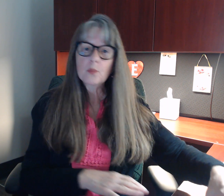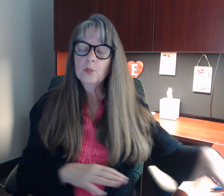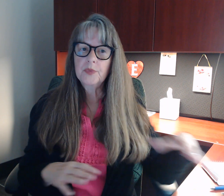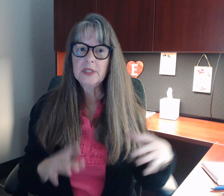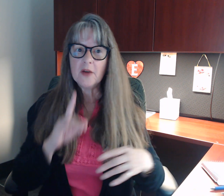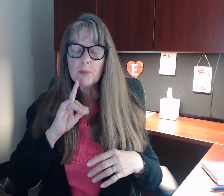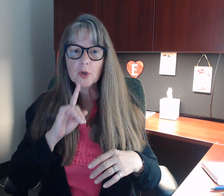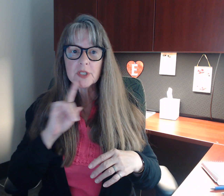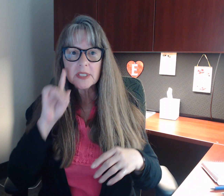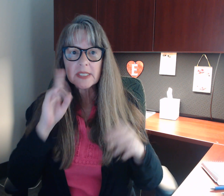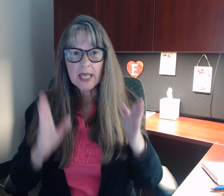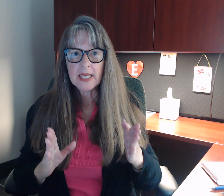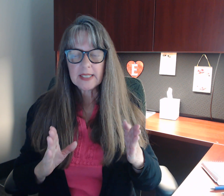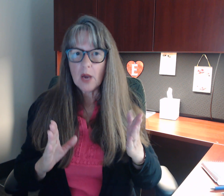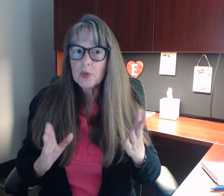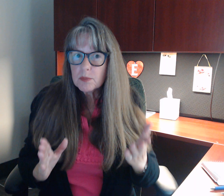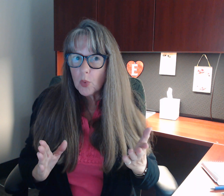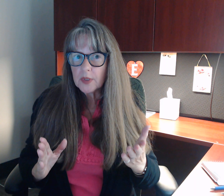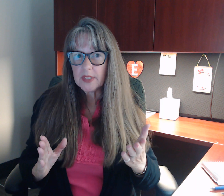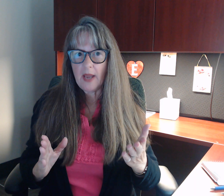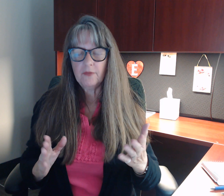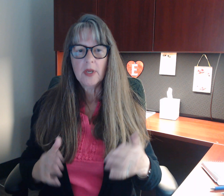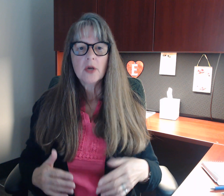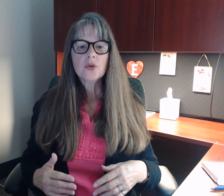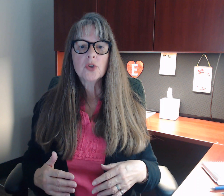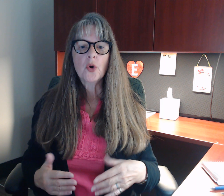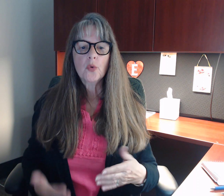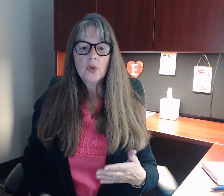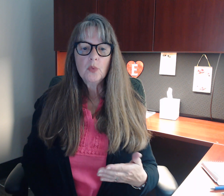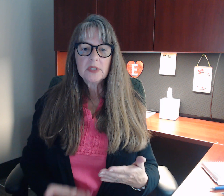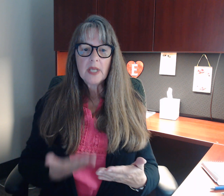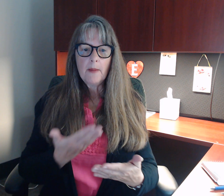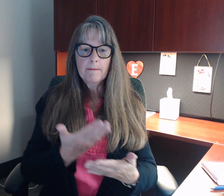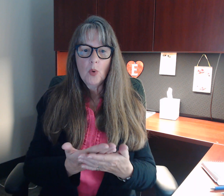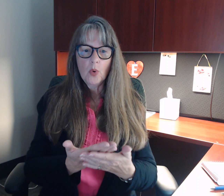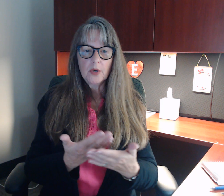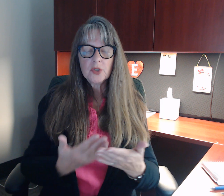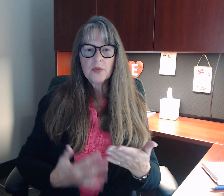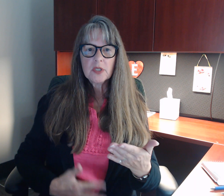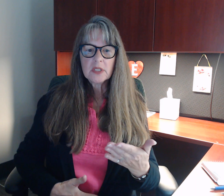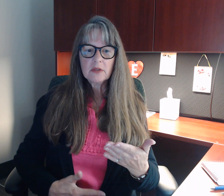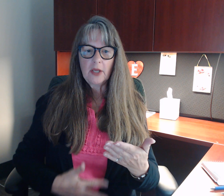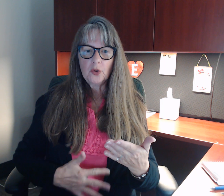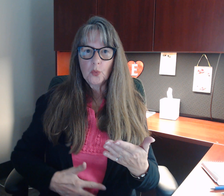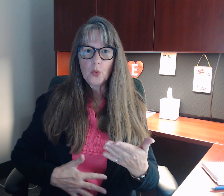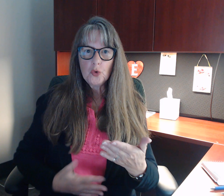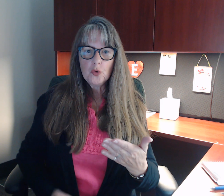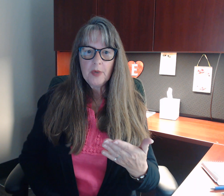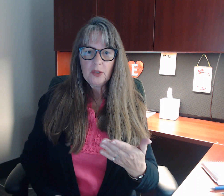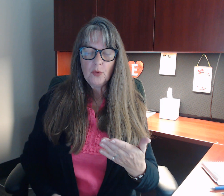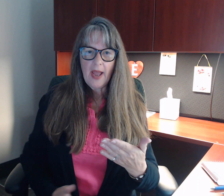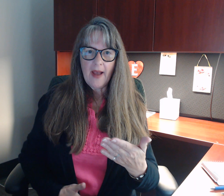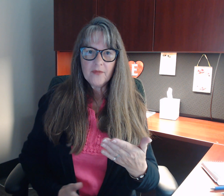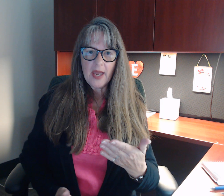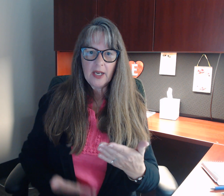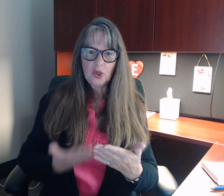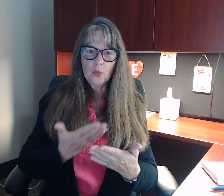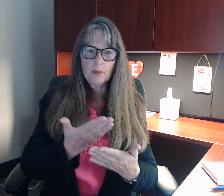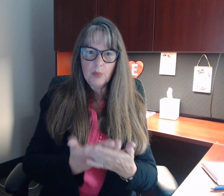the deaf person says, I was born deaf. So you would say born. So this is like your womb and you have that and you were